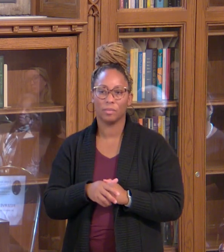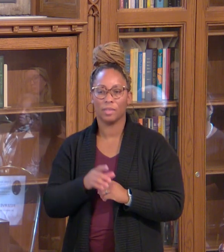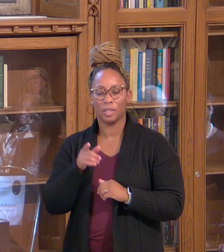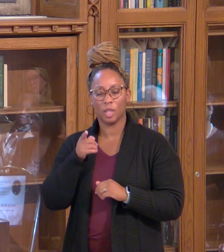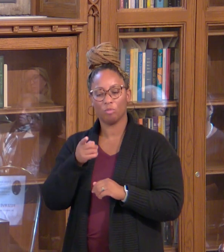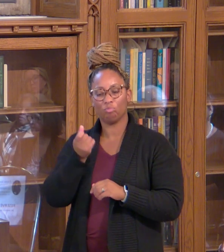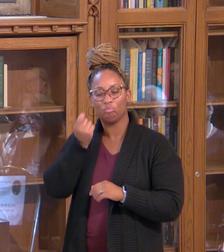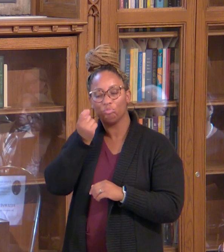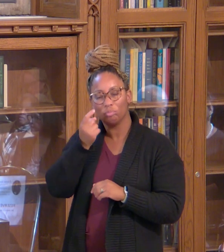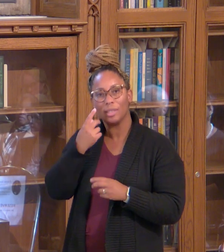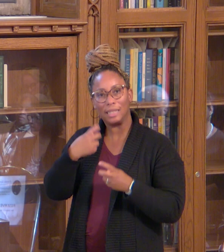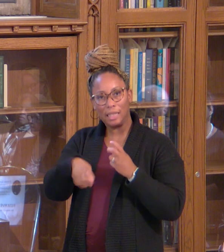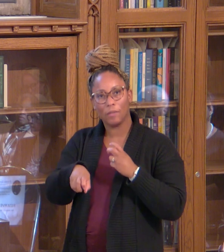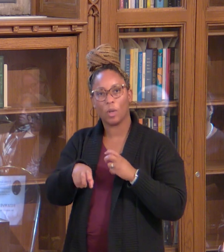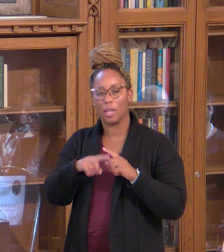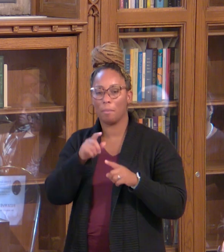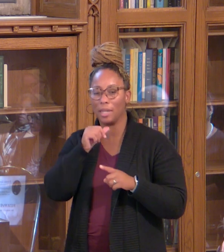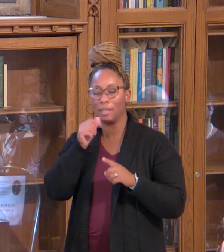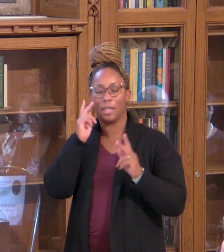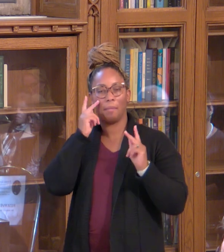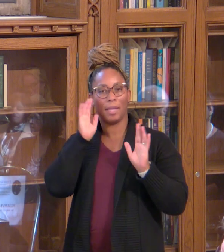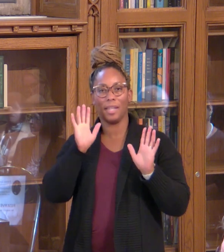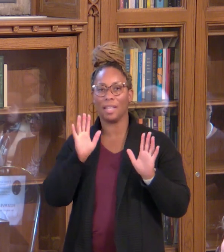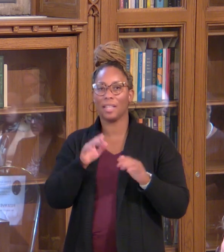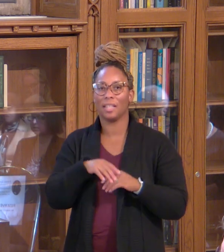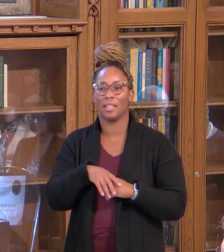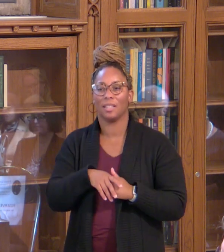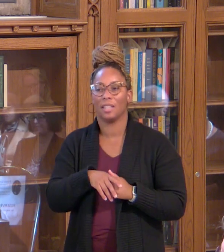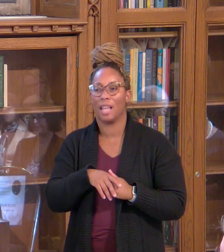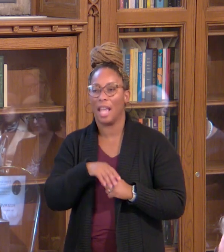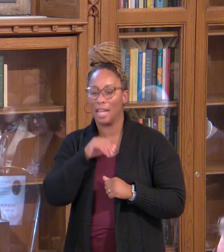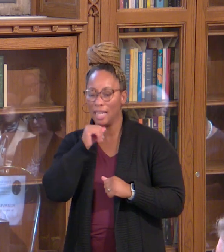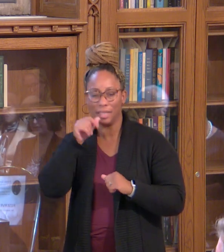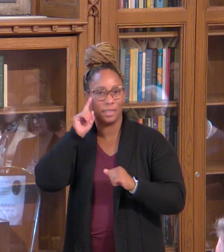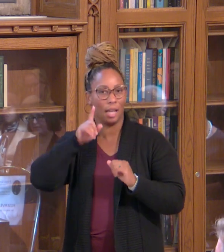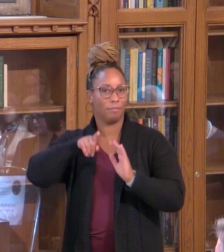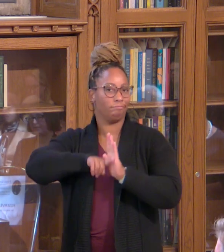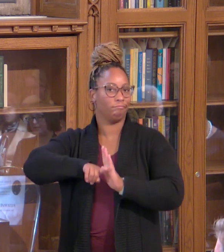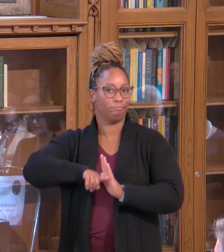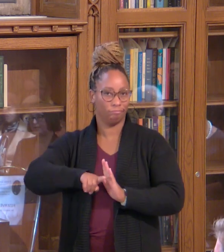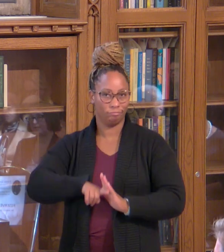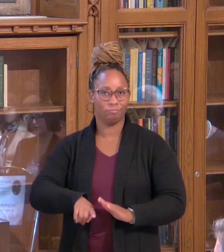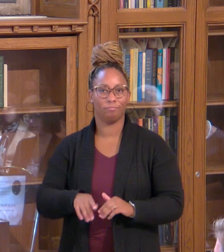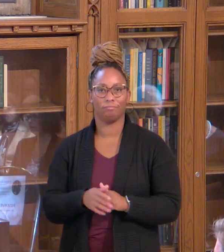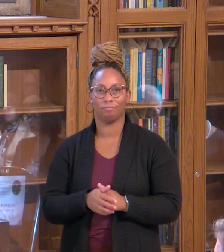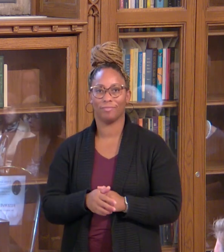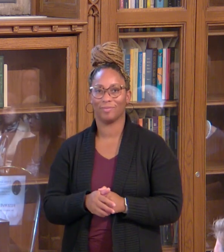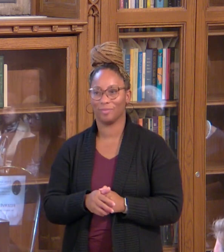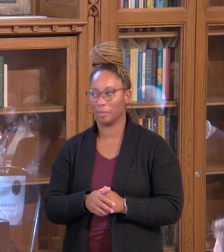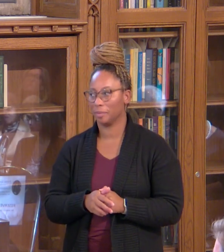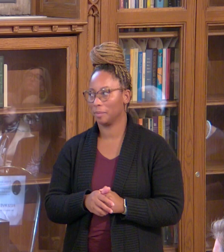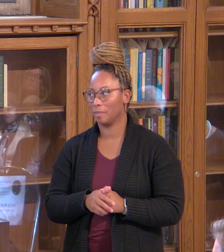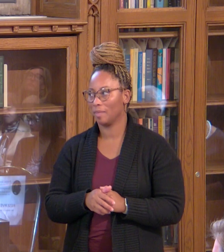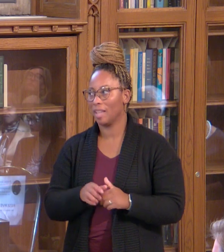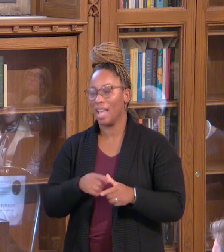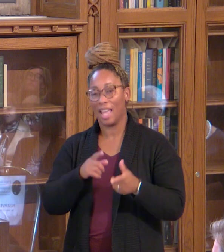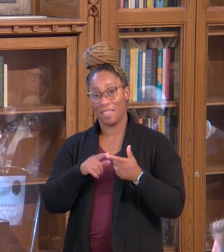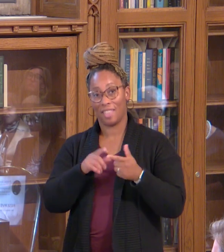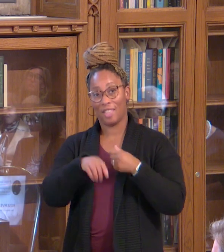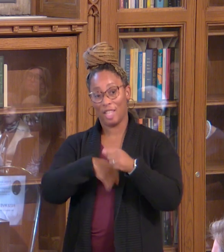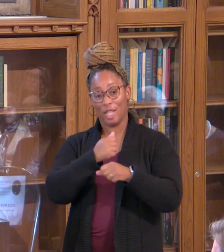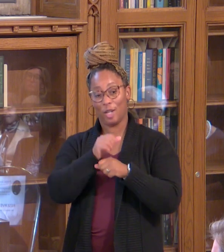he understands the difficulties but he's not panic stricking and he's not pessimistic and then we get to